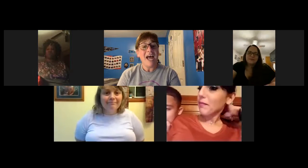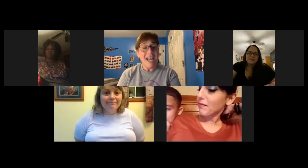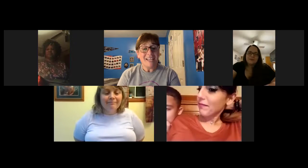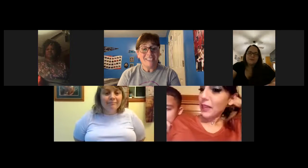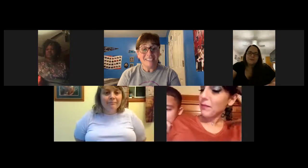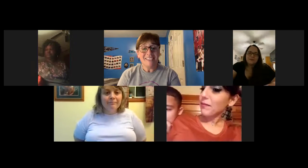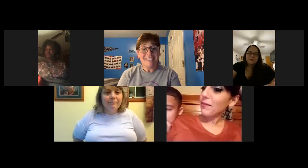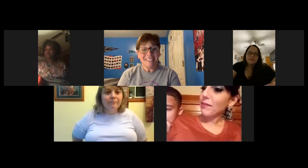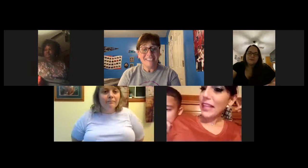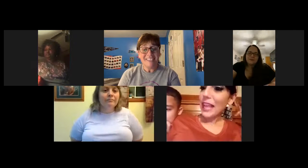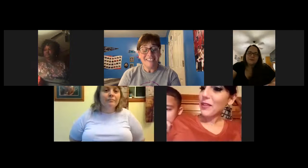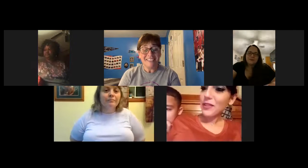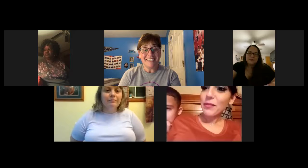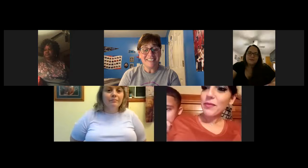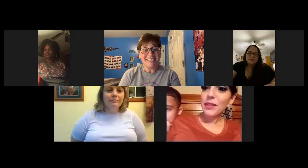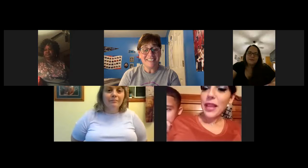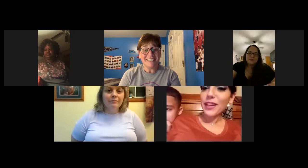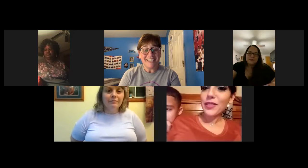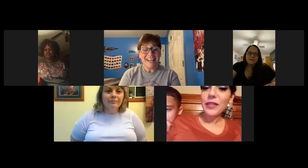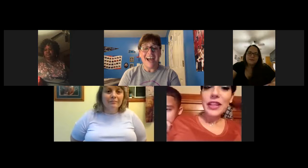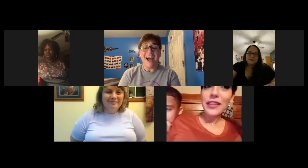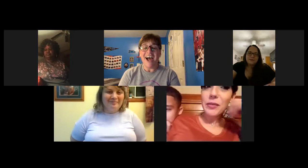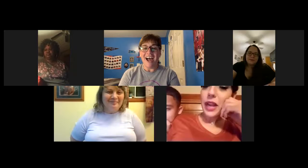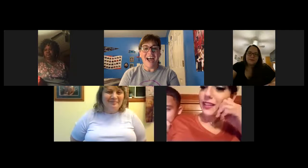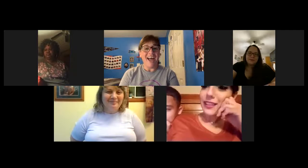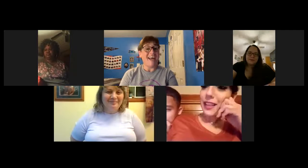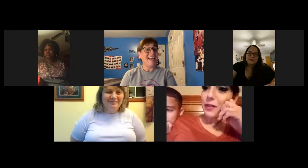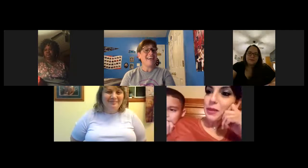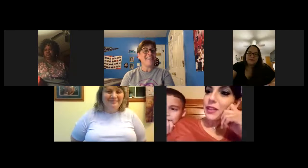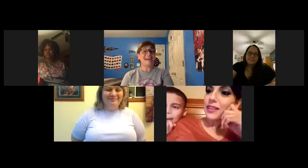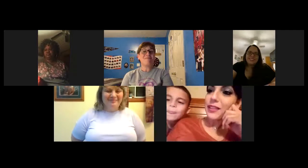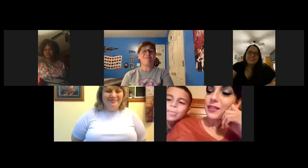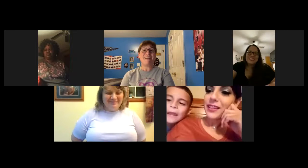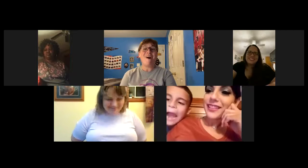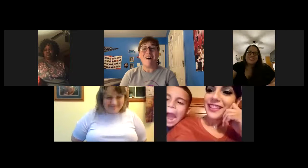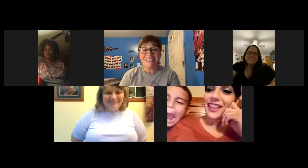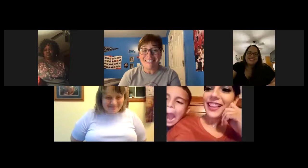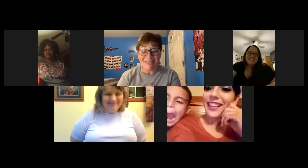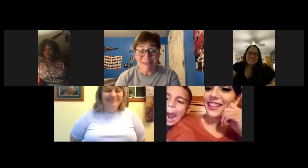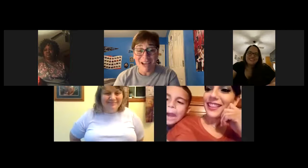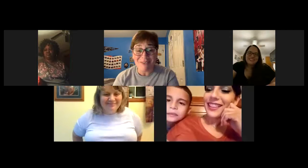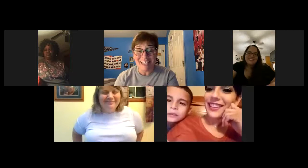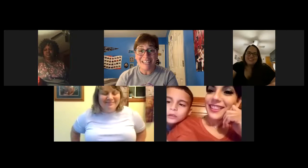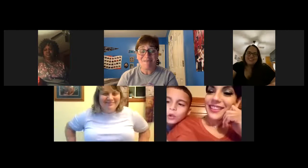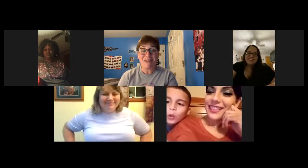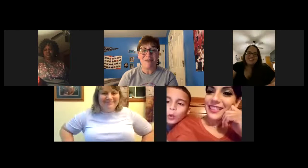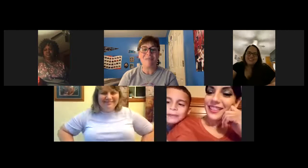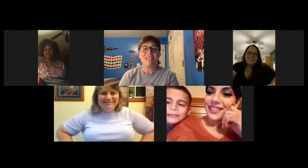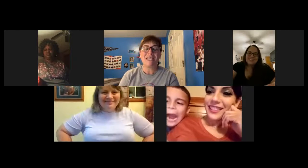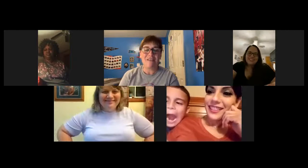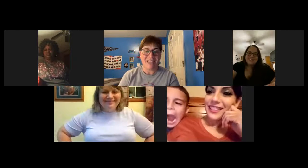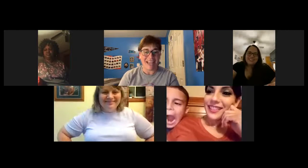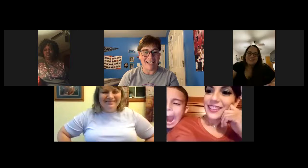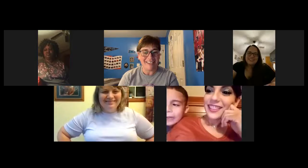my main language is Spanish. So if he needs to practice, that would be Hey, really that would be awesome. I will let him know he